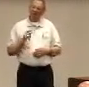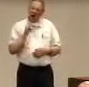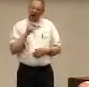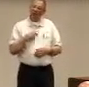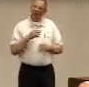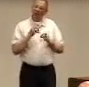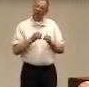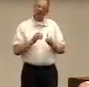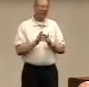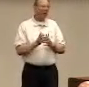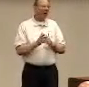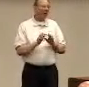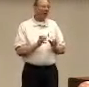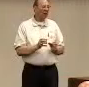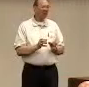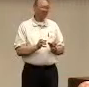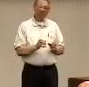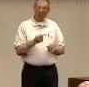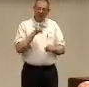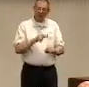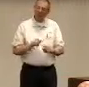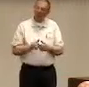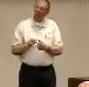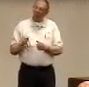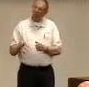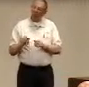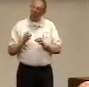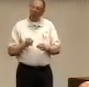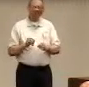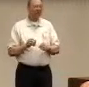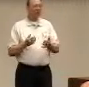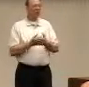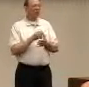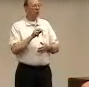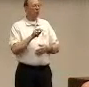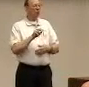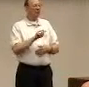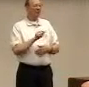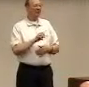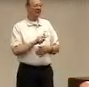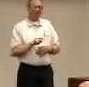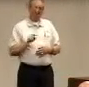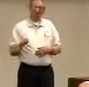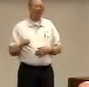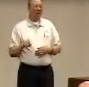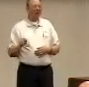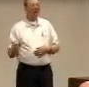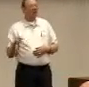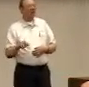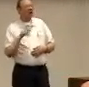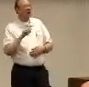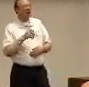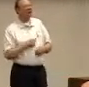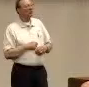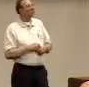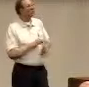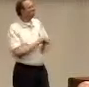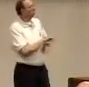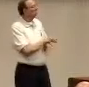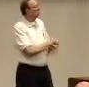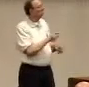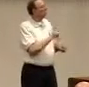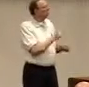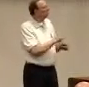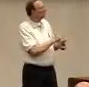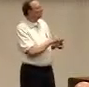on Sundays and say, are we teaching our Bible classes for the kids how you would as a New Zealander? So Alice would come, and she would listen,